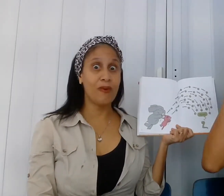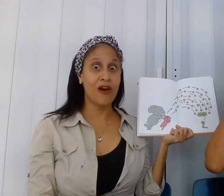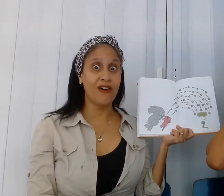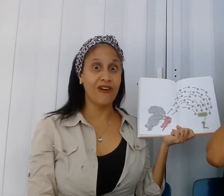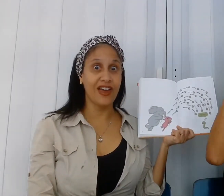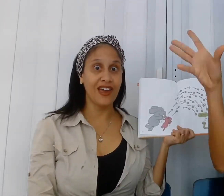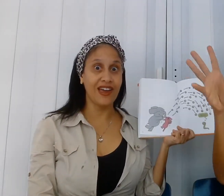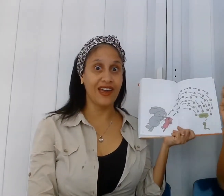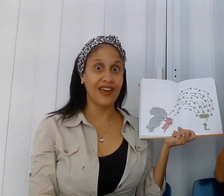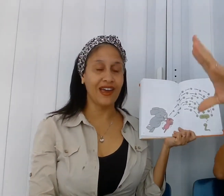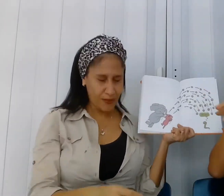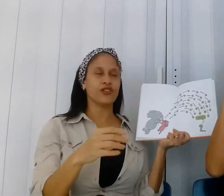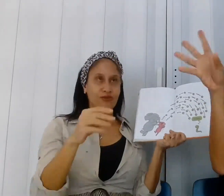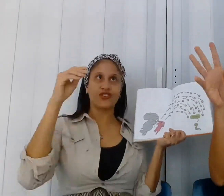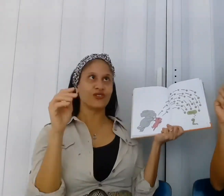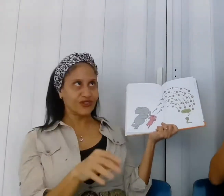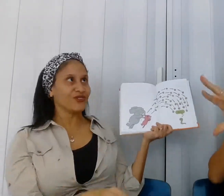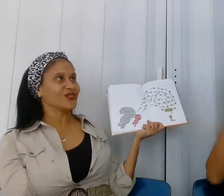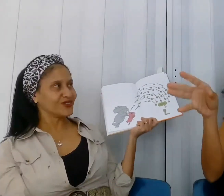Oh boy.